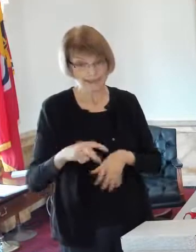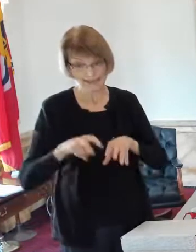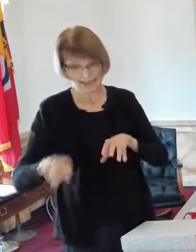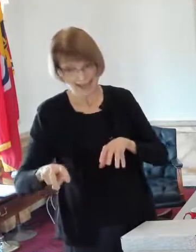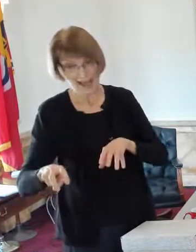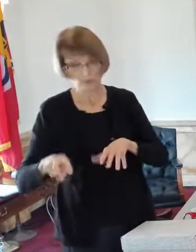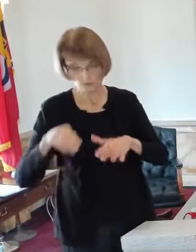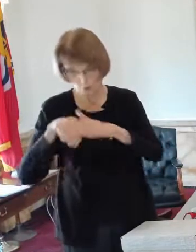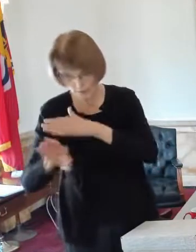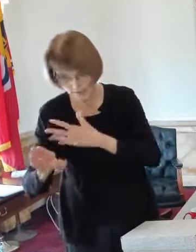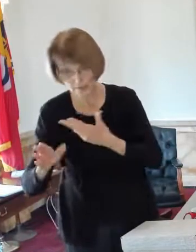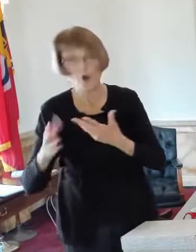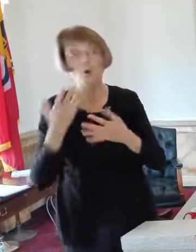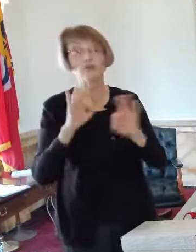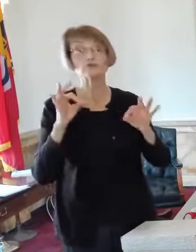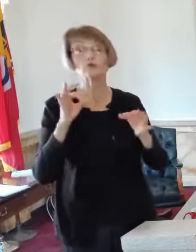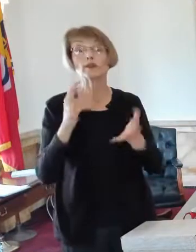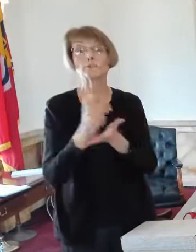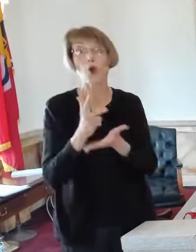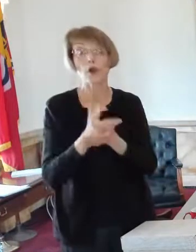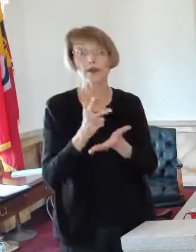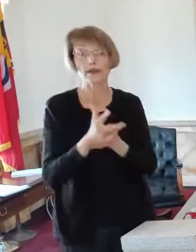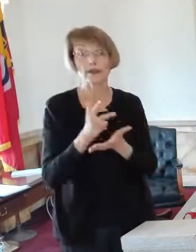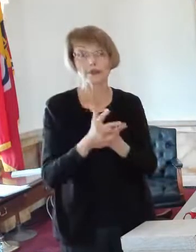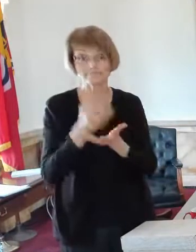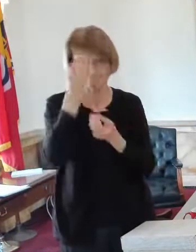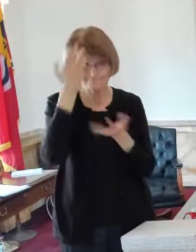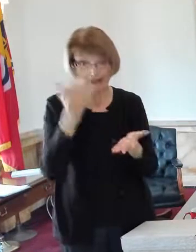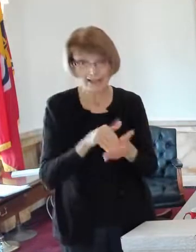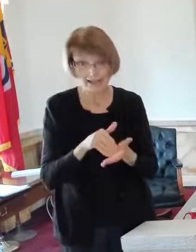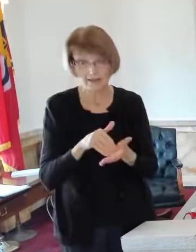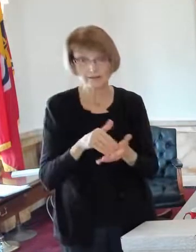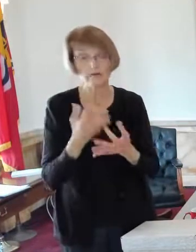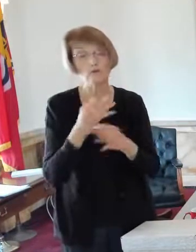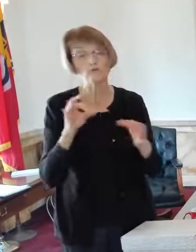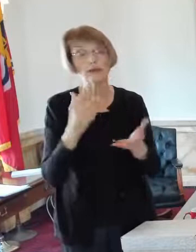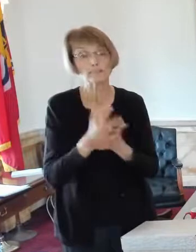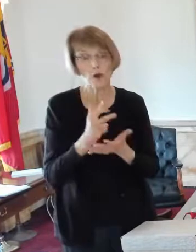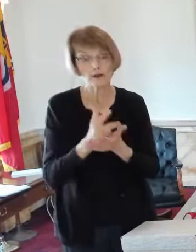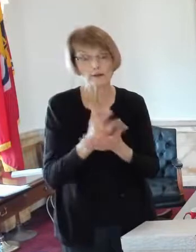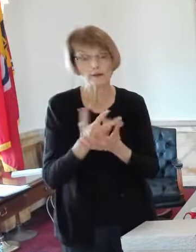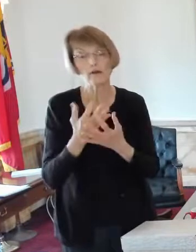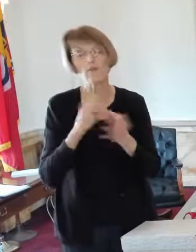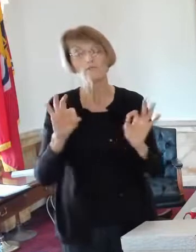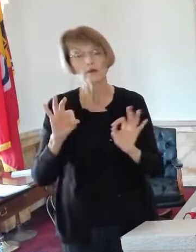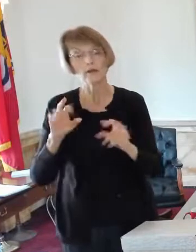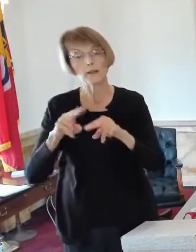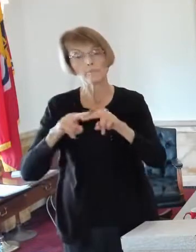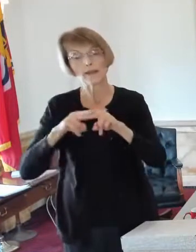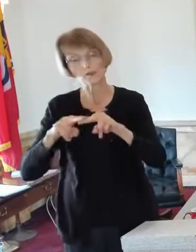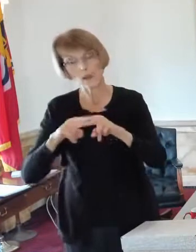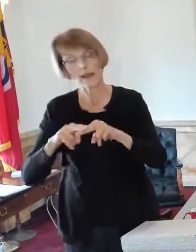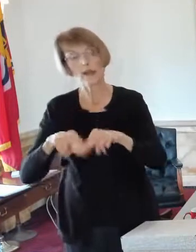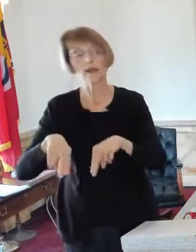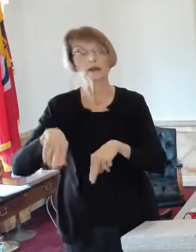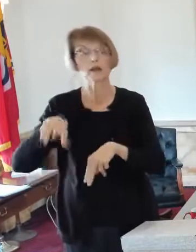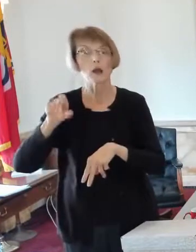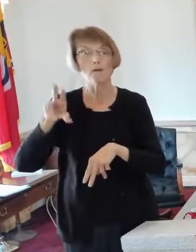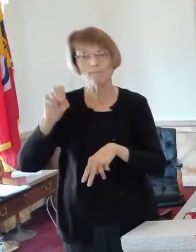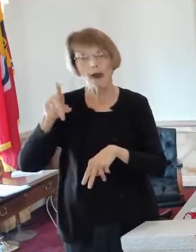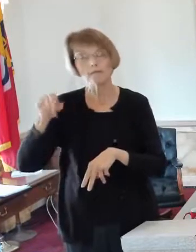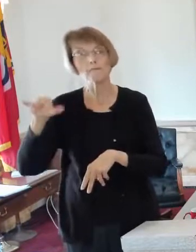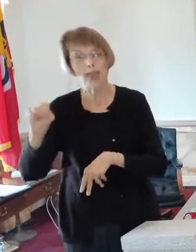free parking. I should have mentioned that again. And there are free bus passes or Metrolink passes for folks who want to take